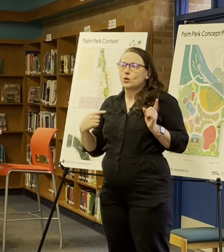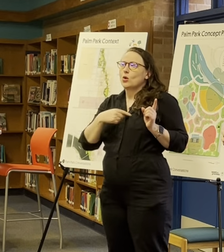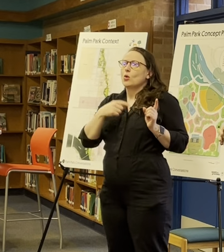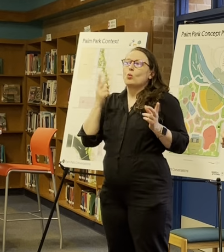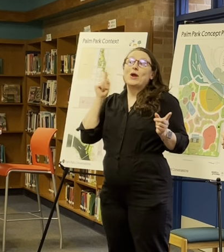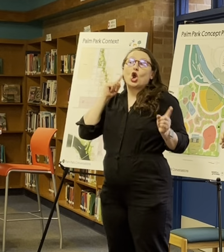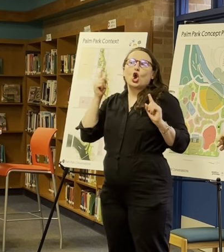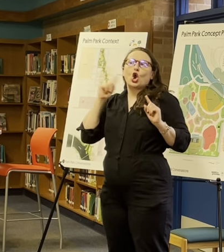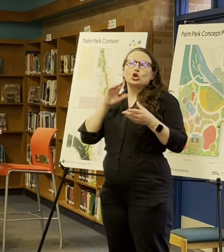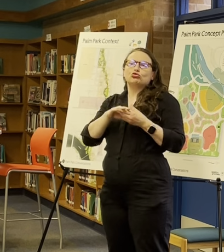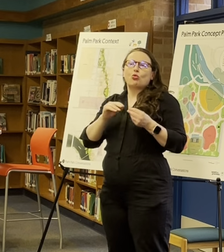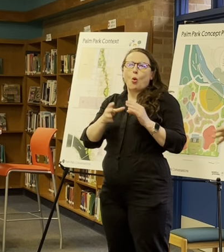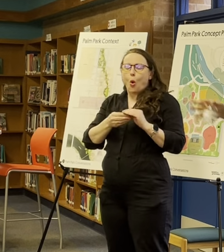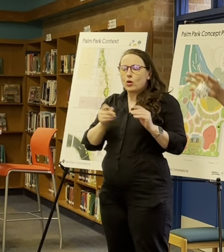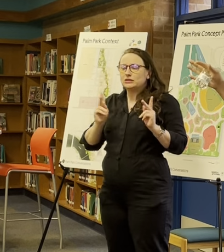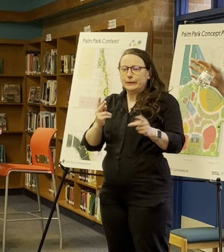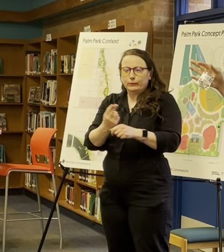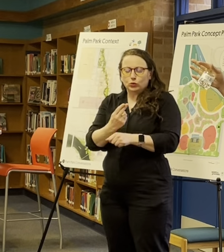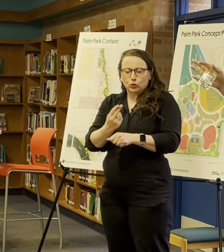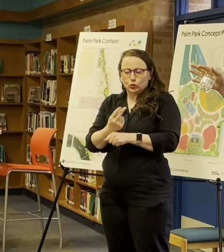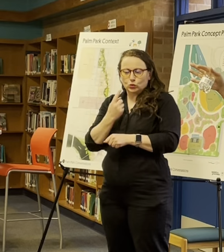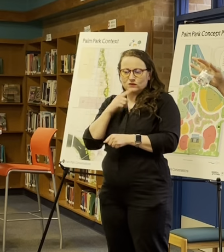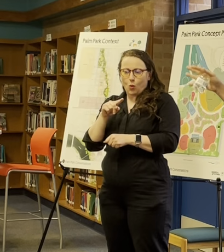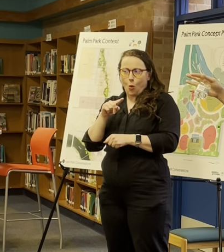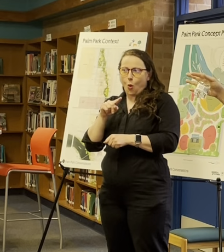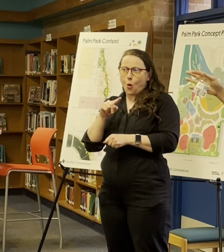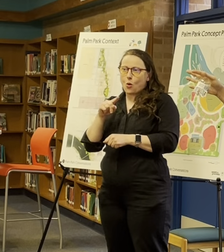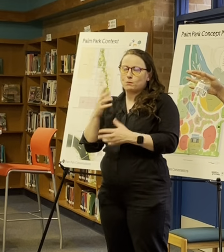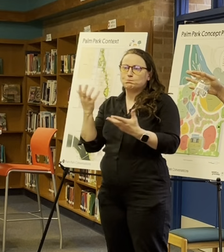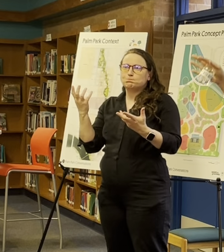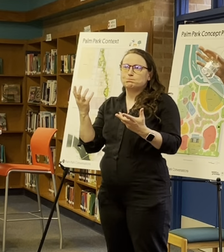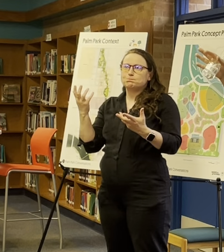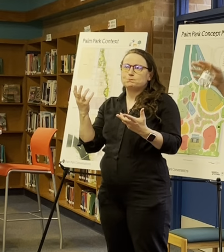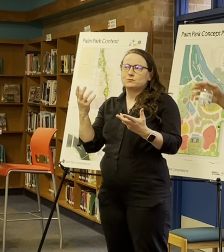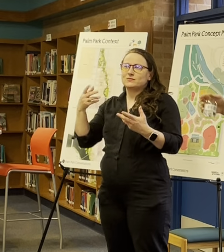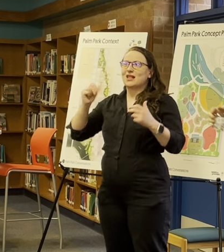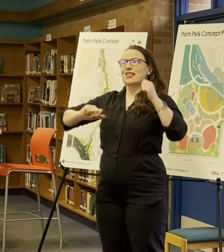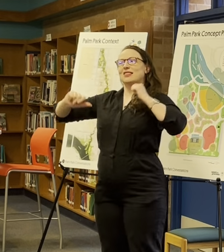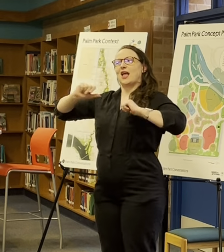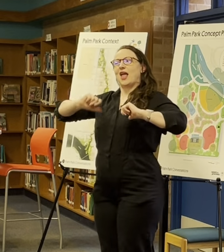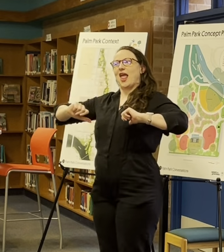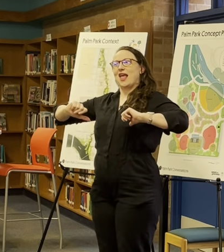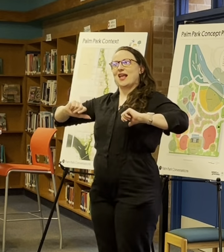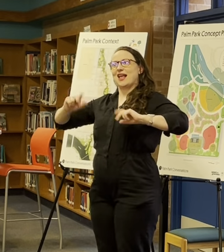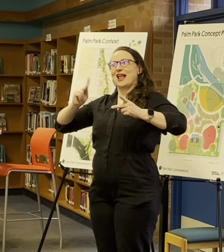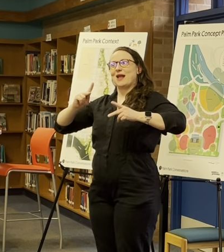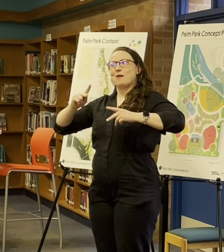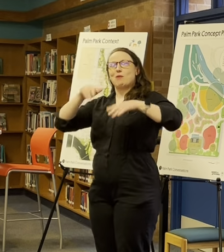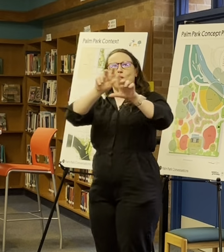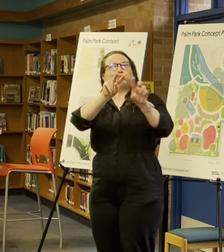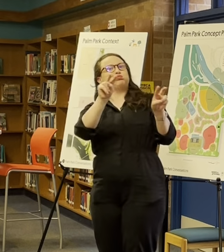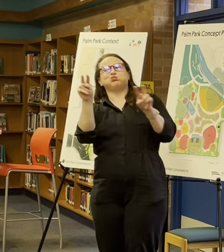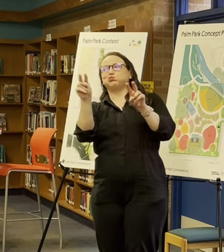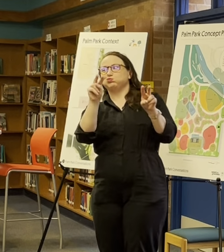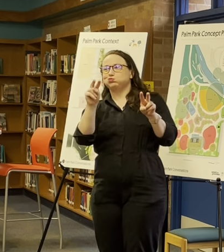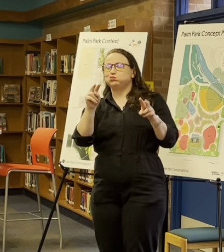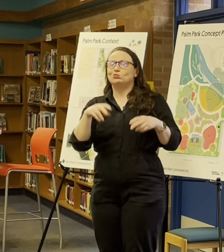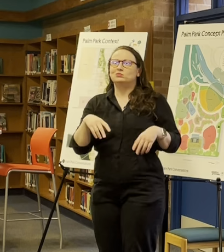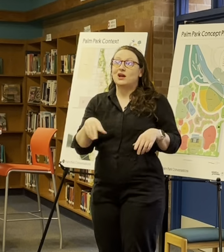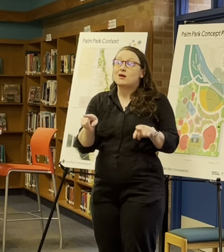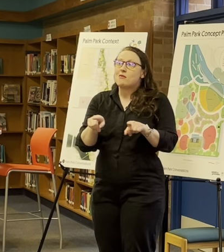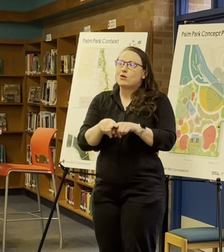We heard stories of it being used as a backdrop for plays and skits, but also the